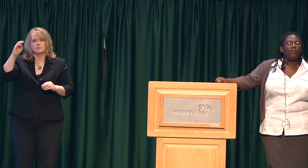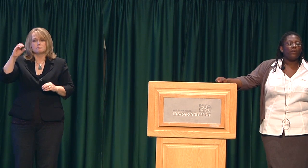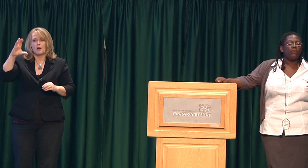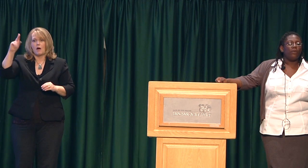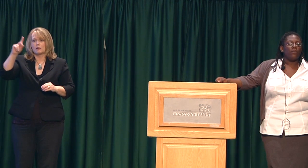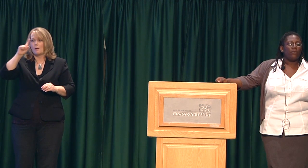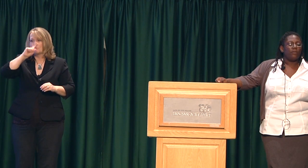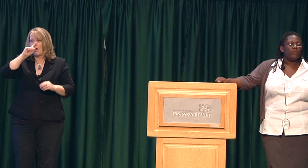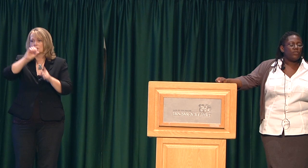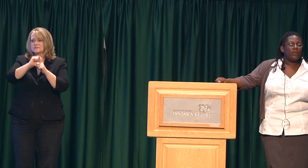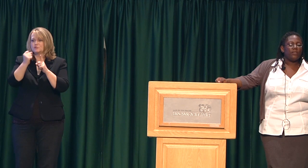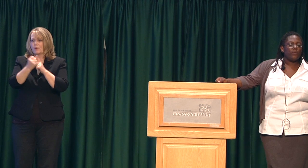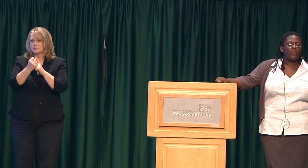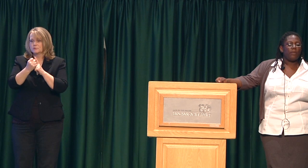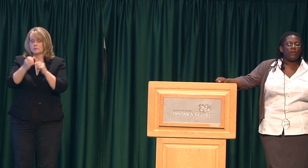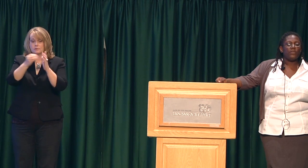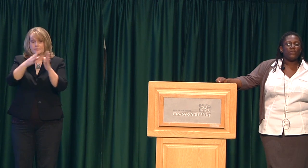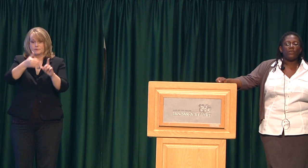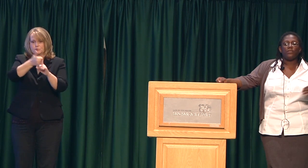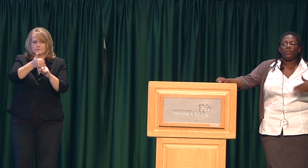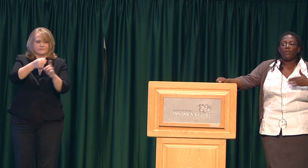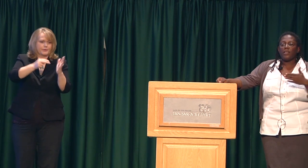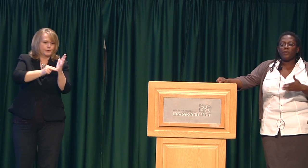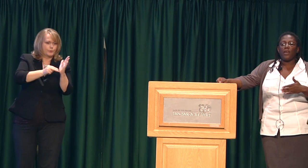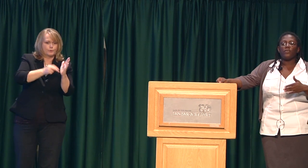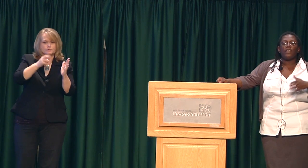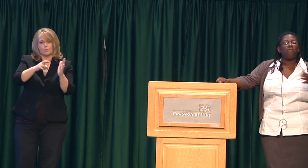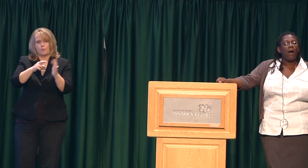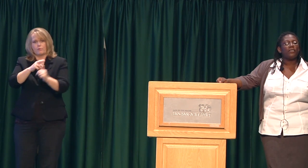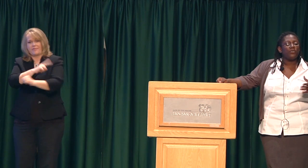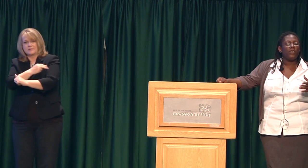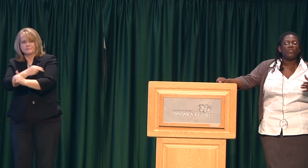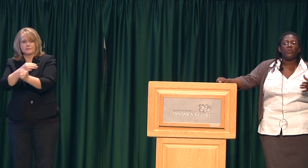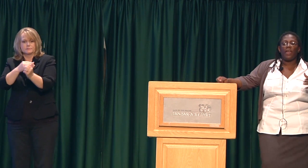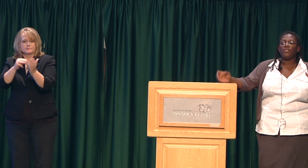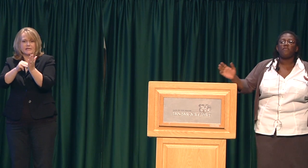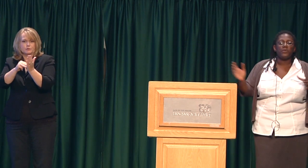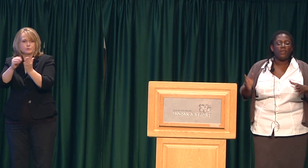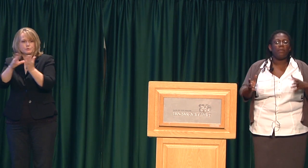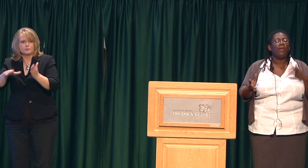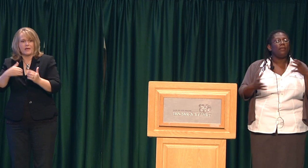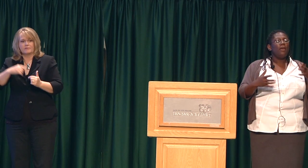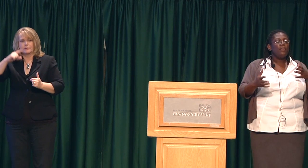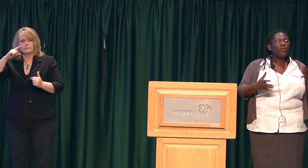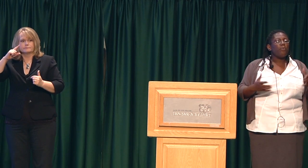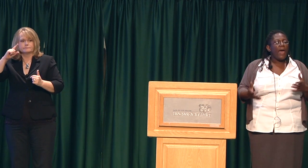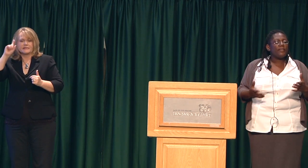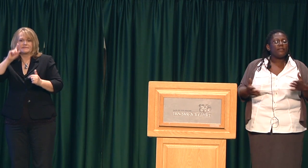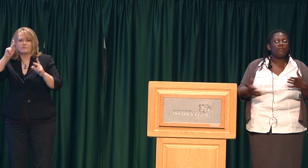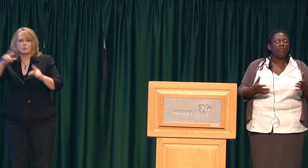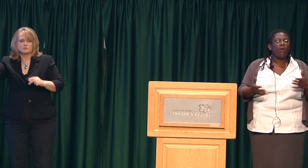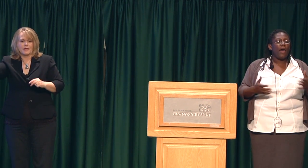situations, where you know, the students, whether they be nursing students or the hospital doctors, have mock situations where they have that person come in and sort